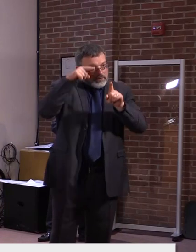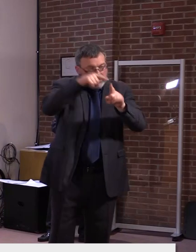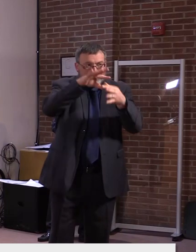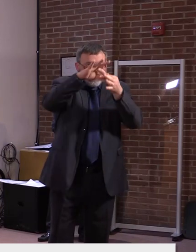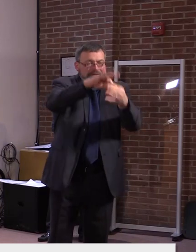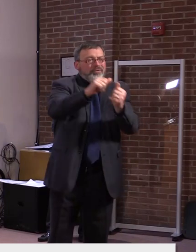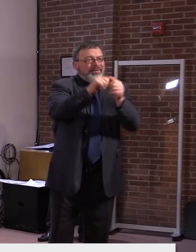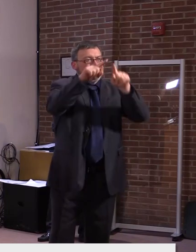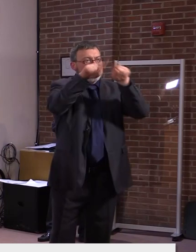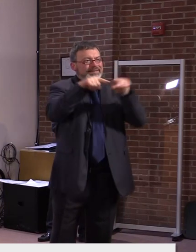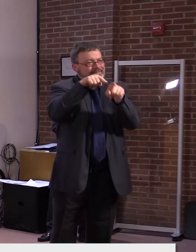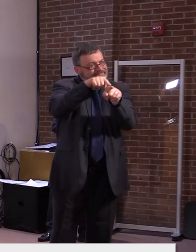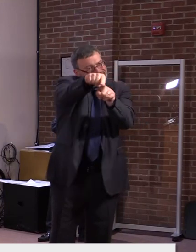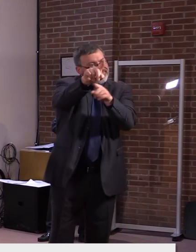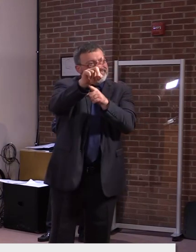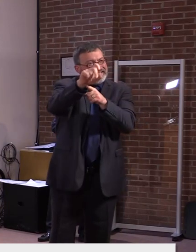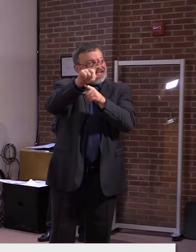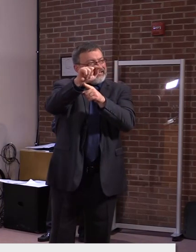Pichek.